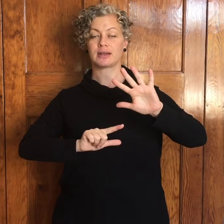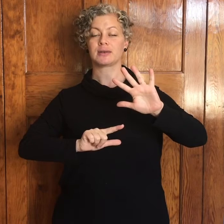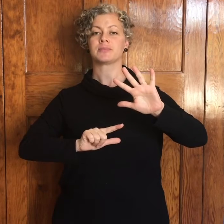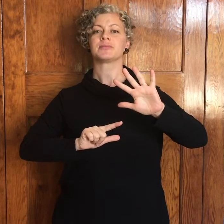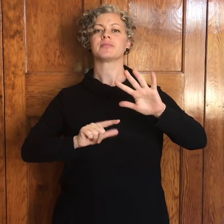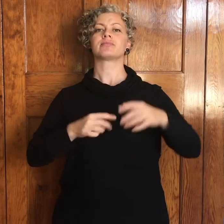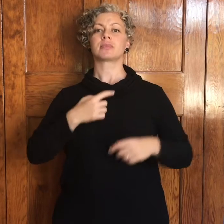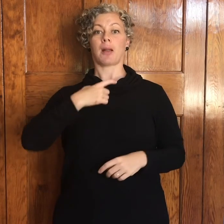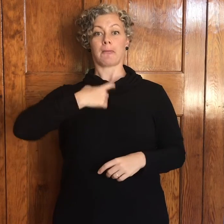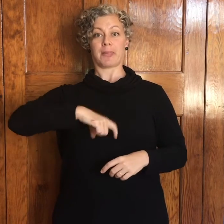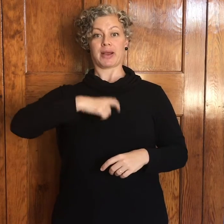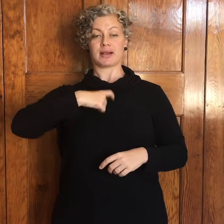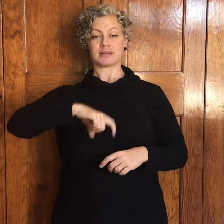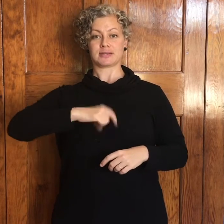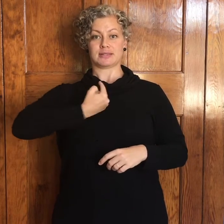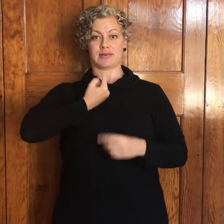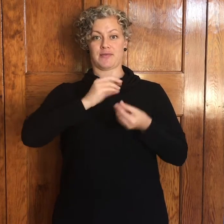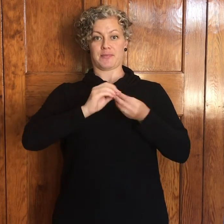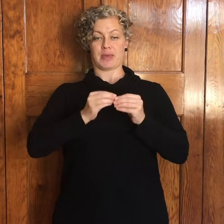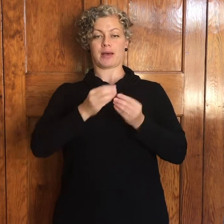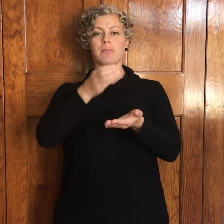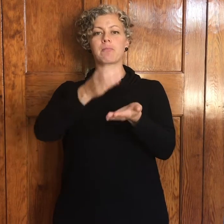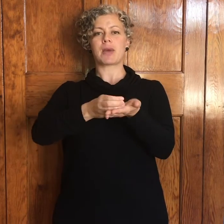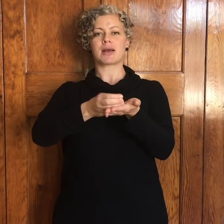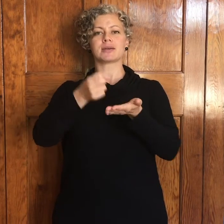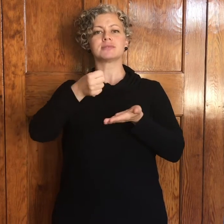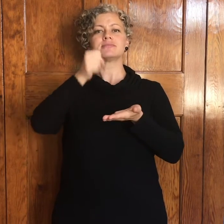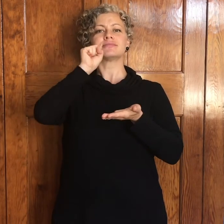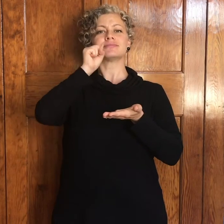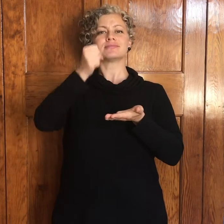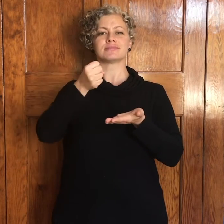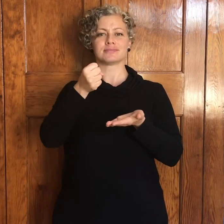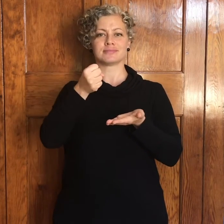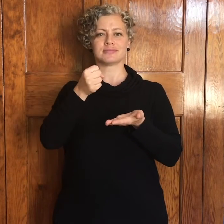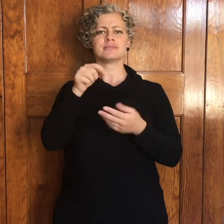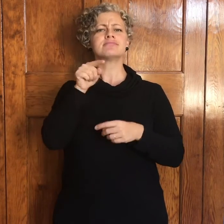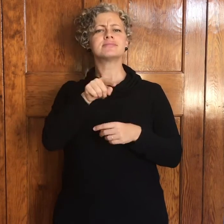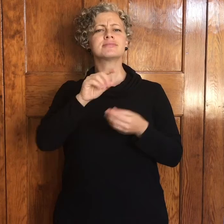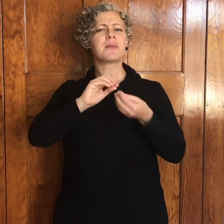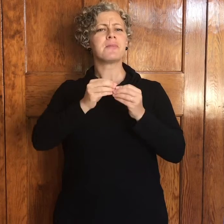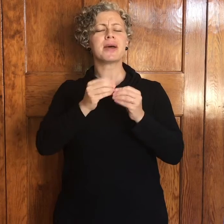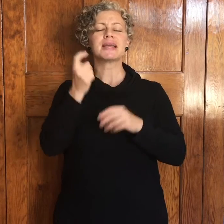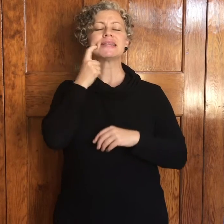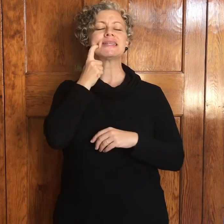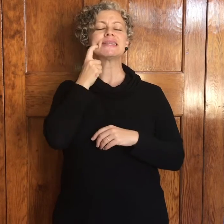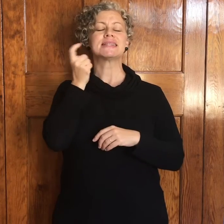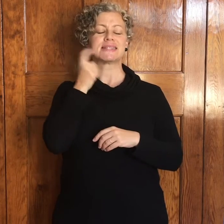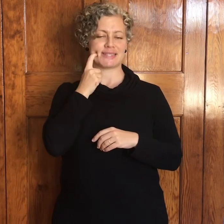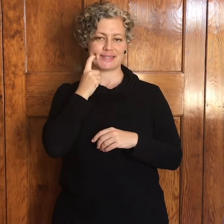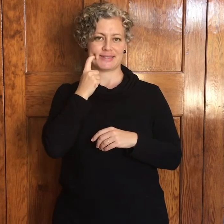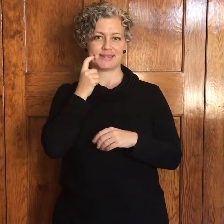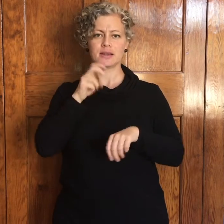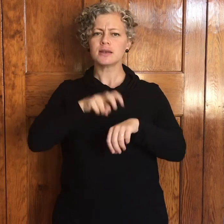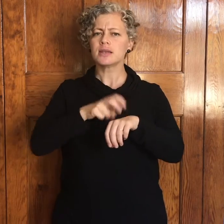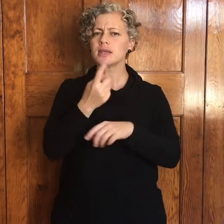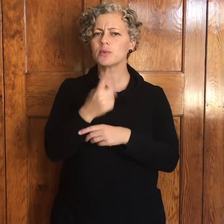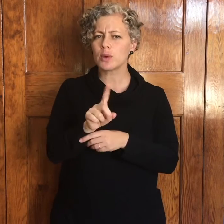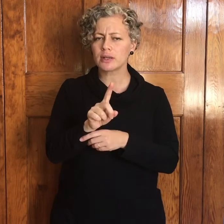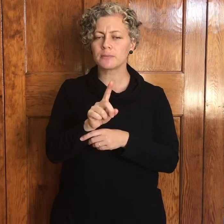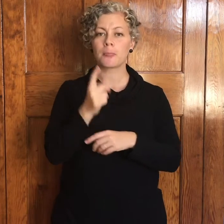Personalized mugs are incredibly simple to make. All you need is a white mug,